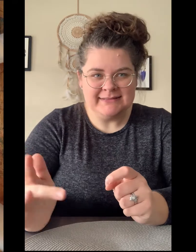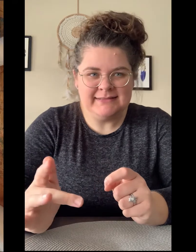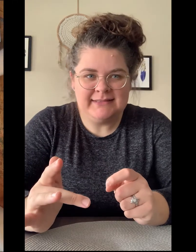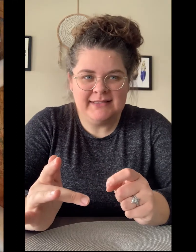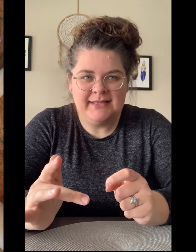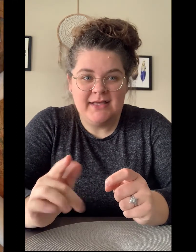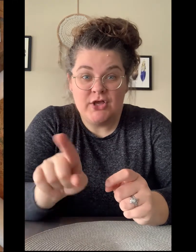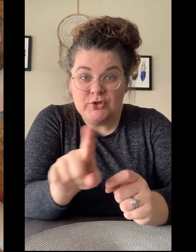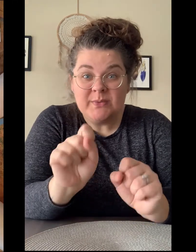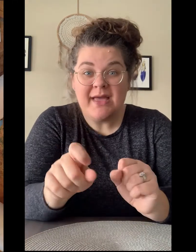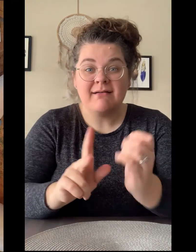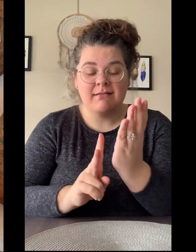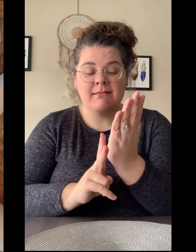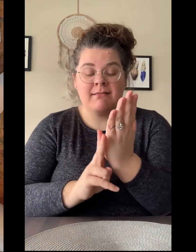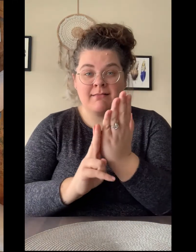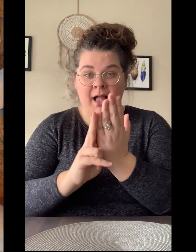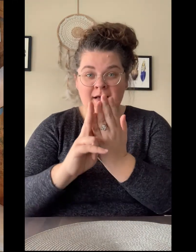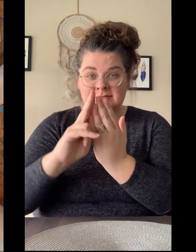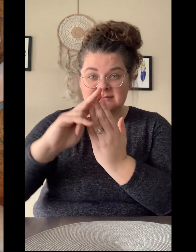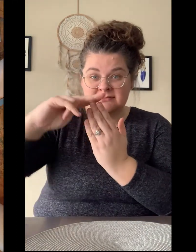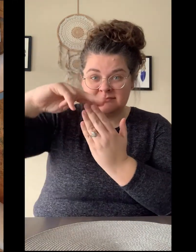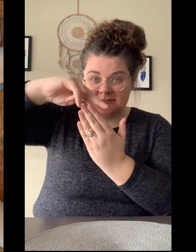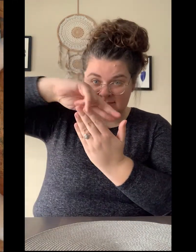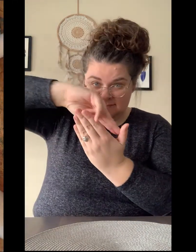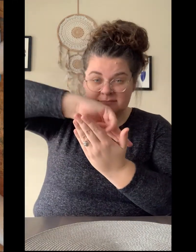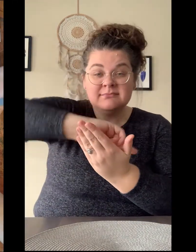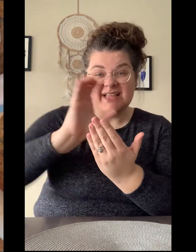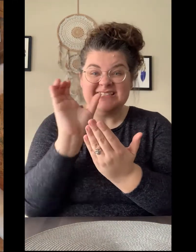So you can cut out a little one.